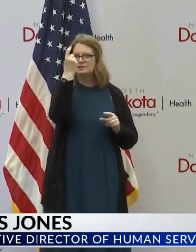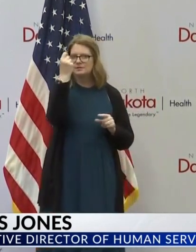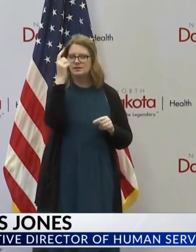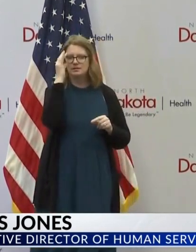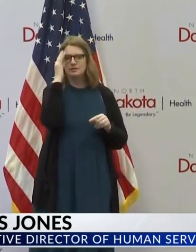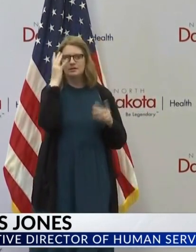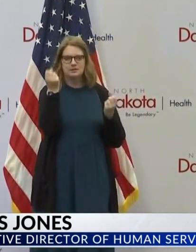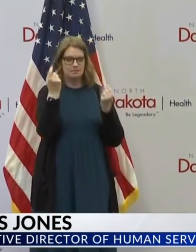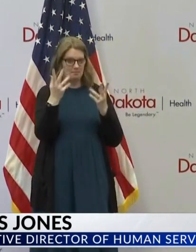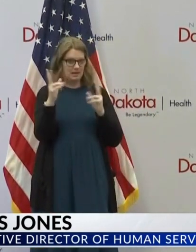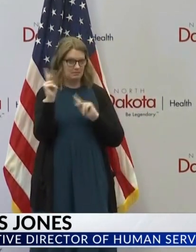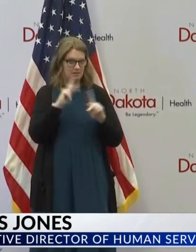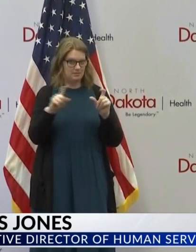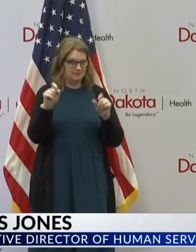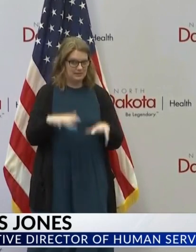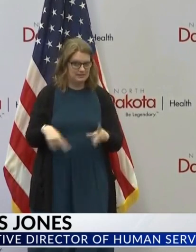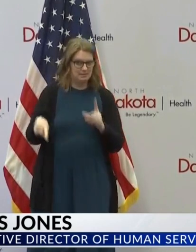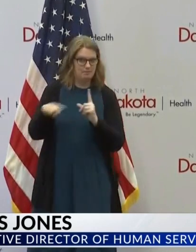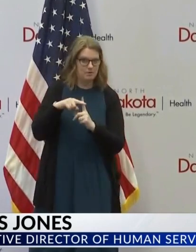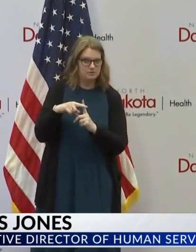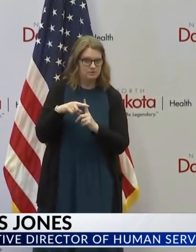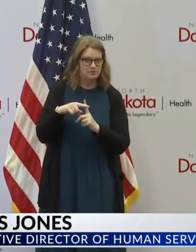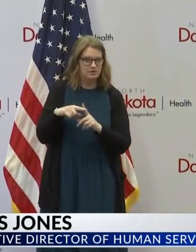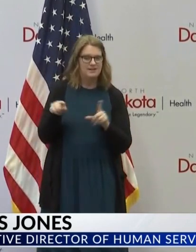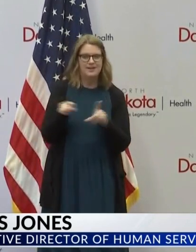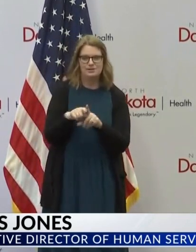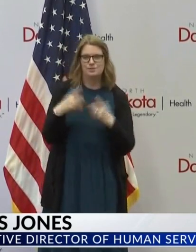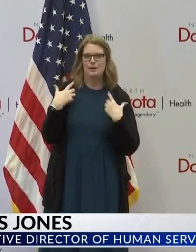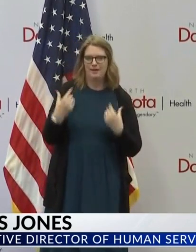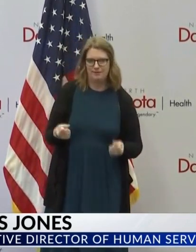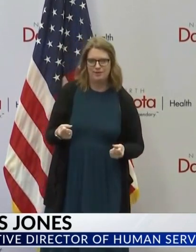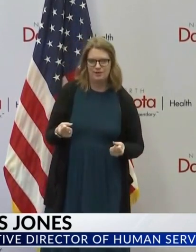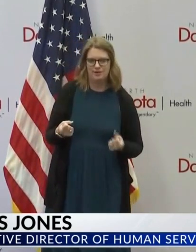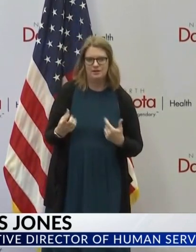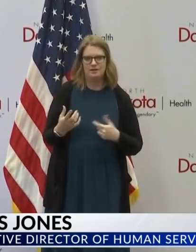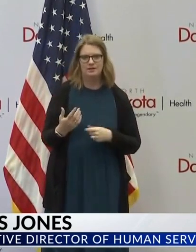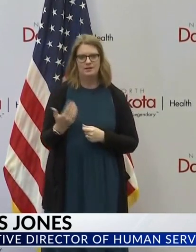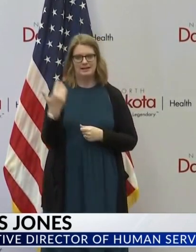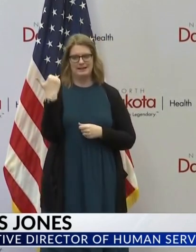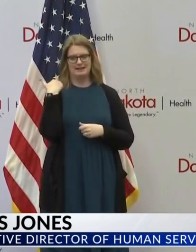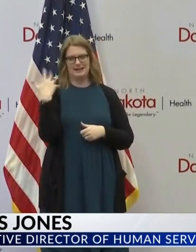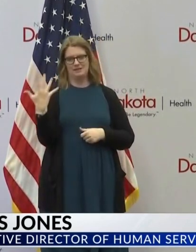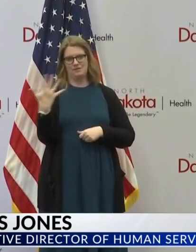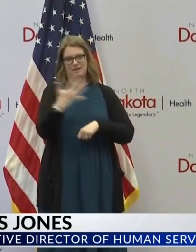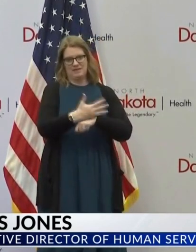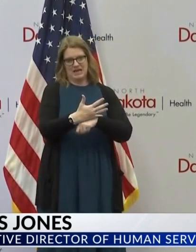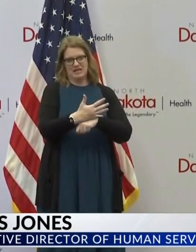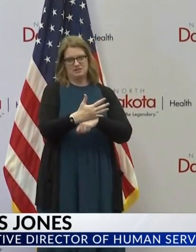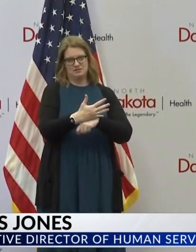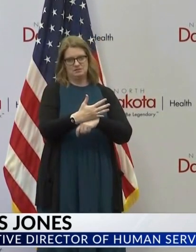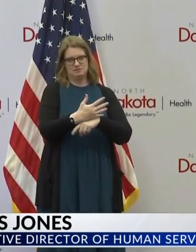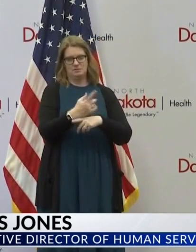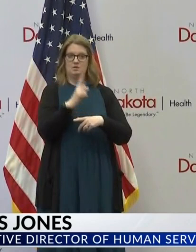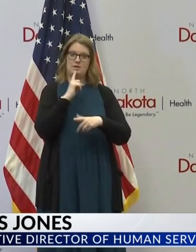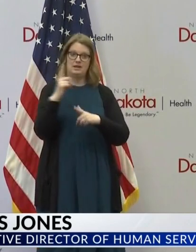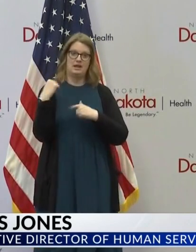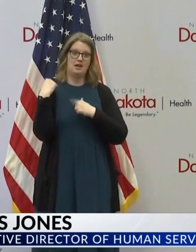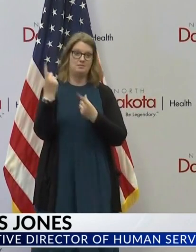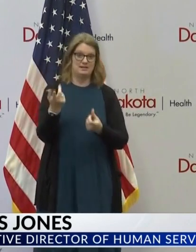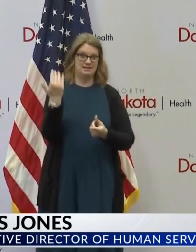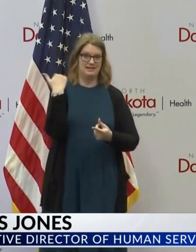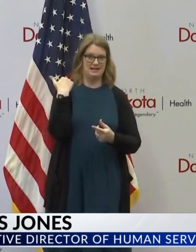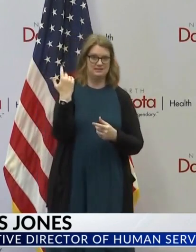number of people who test positive who also recover. And as we look over the last 5 days, we, up until this afternoon, have had